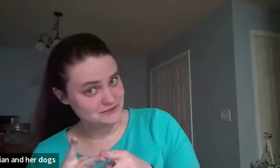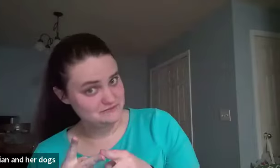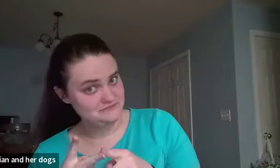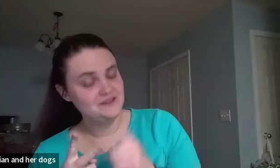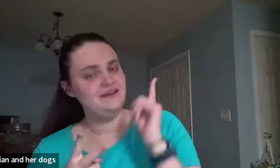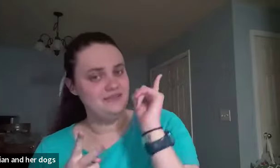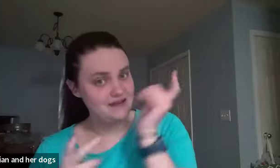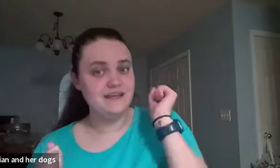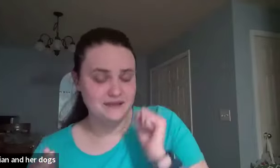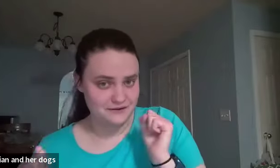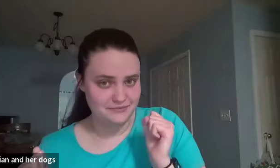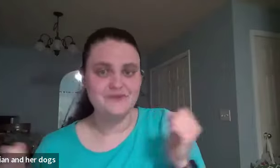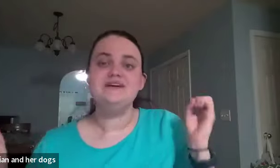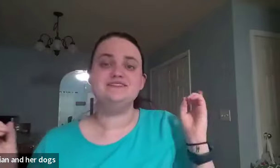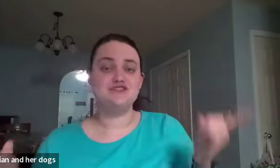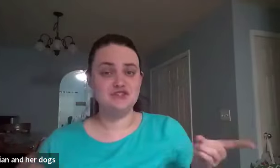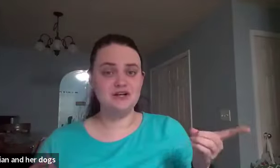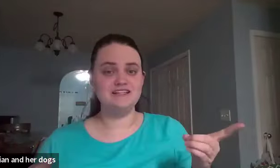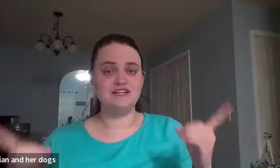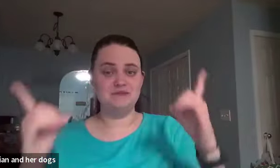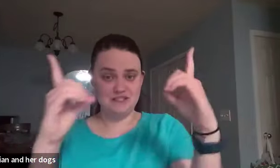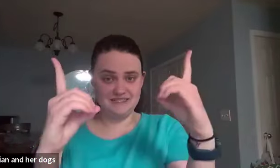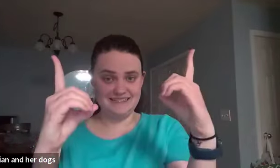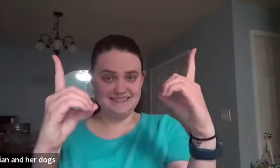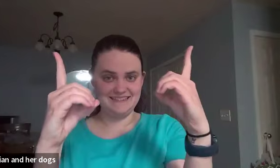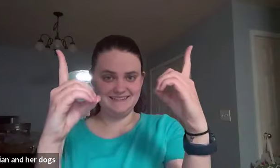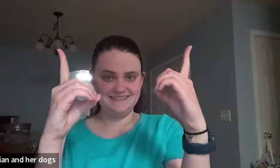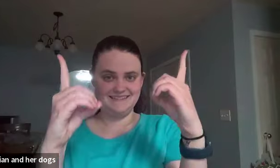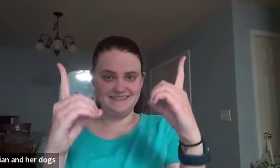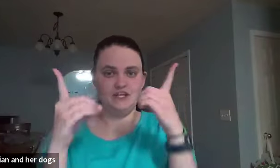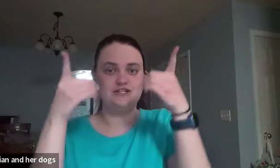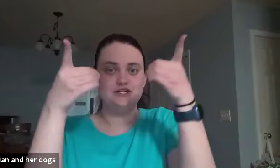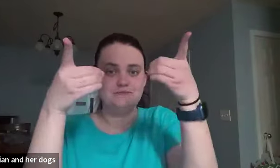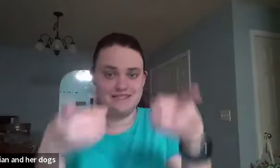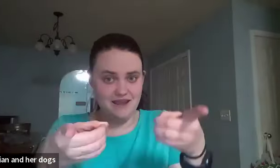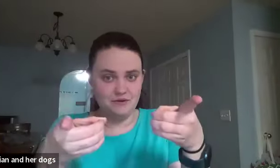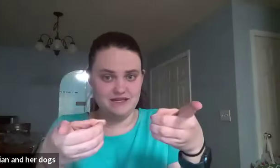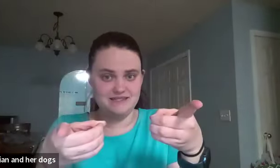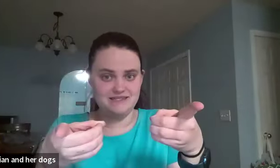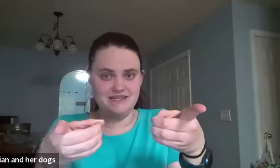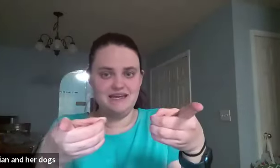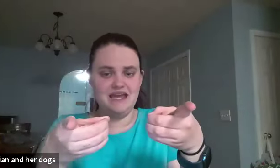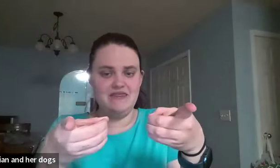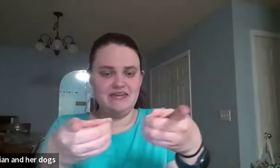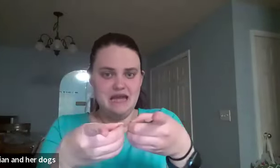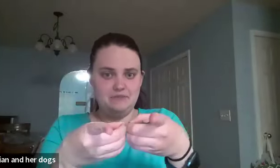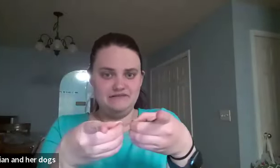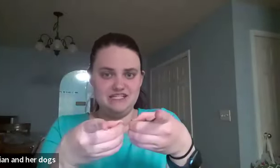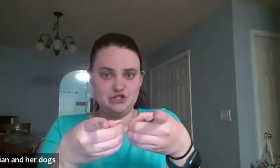Dessert. That I can give. Dessert is going to be 2 D's. You're going to turn them sideways and then tap